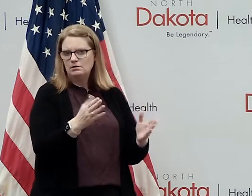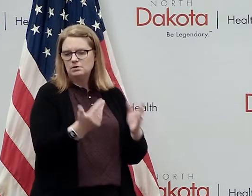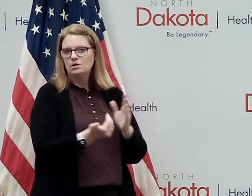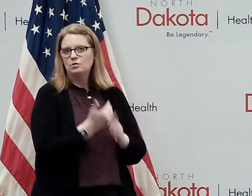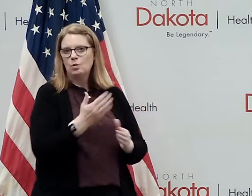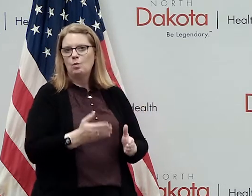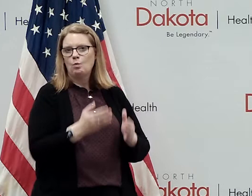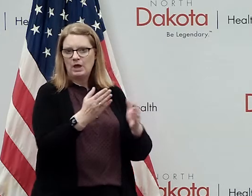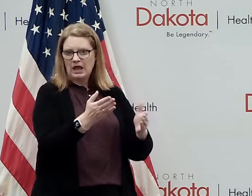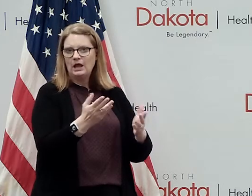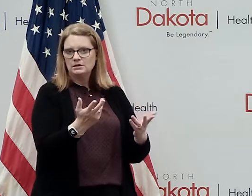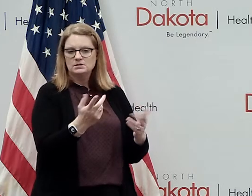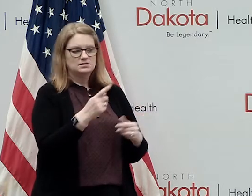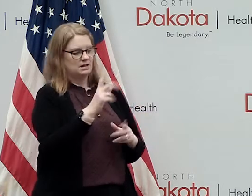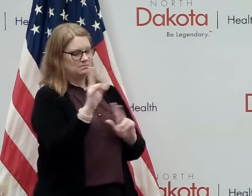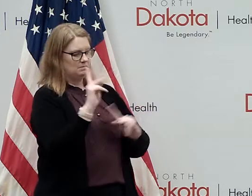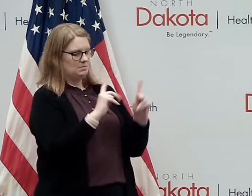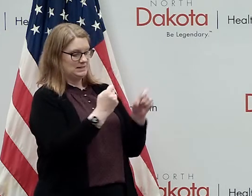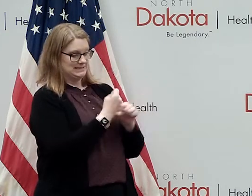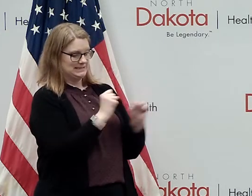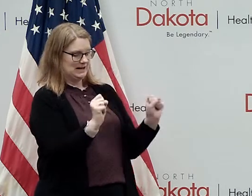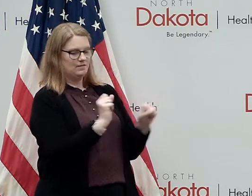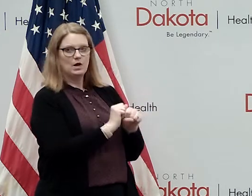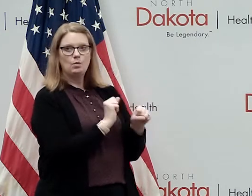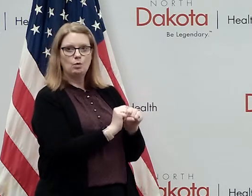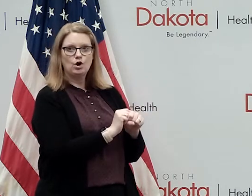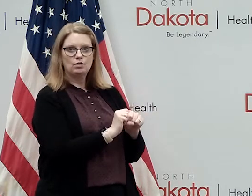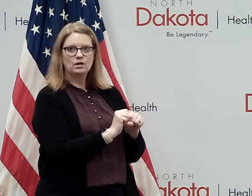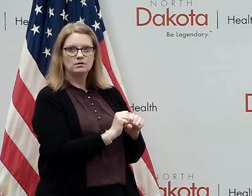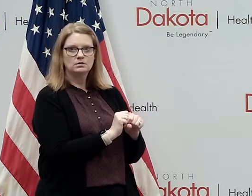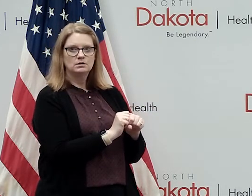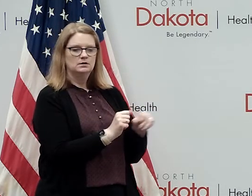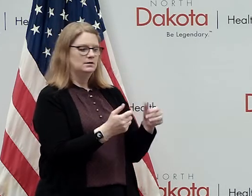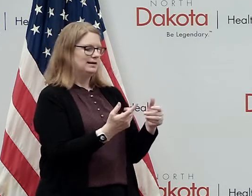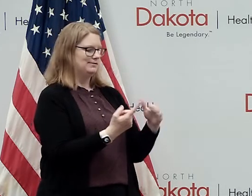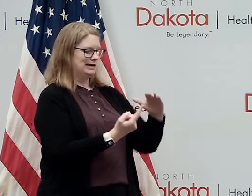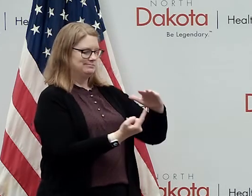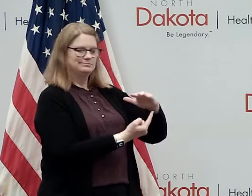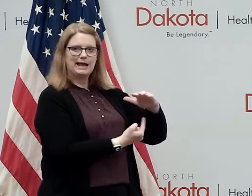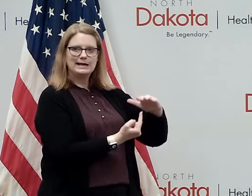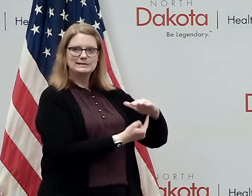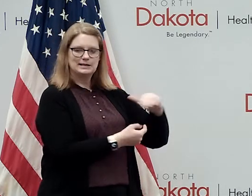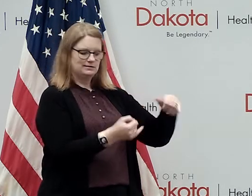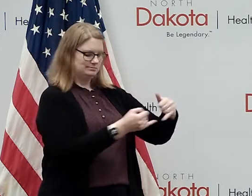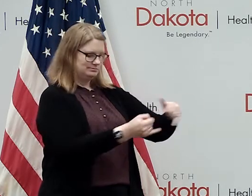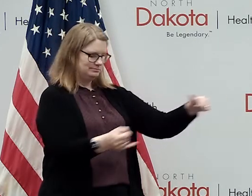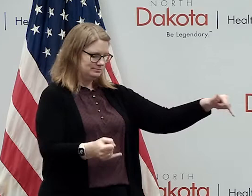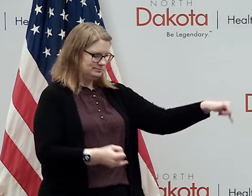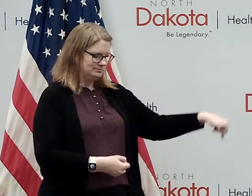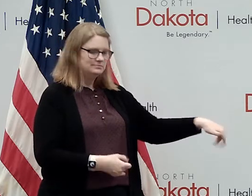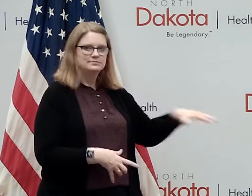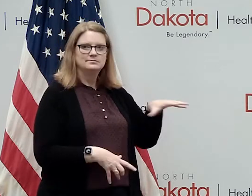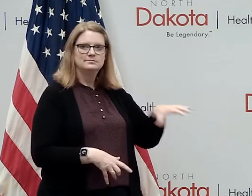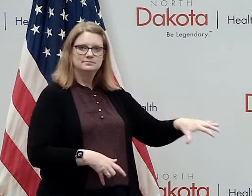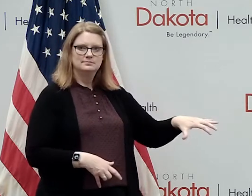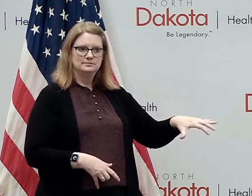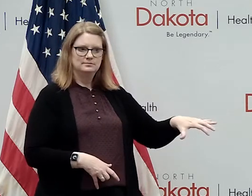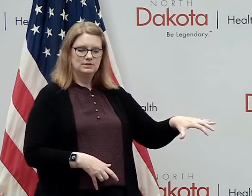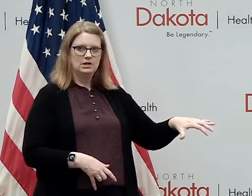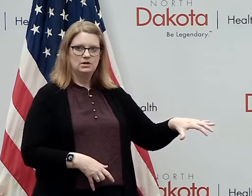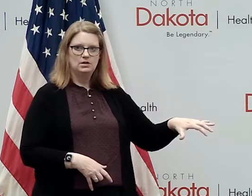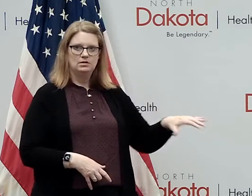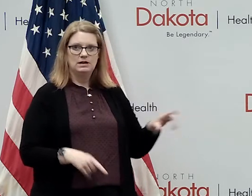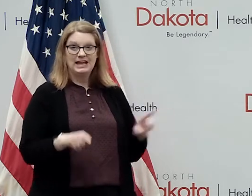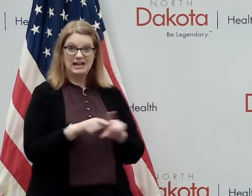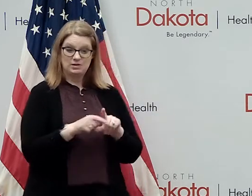have people that are safely working as long as they're practicing isolation in terms of their transport, practicing isolation at